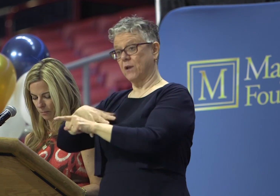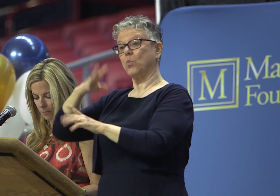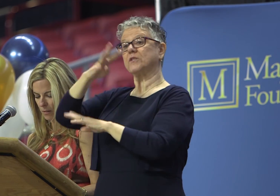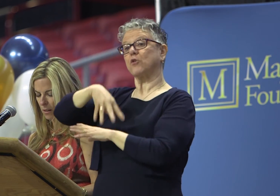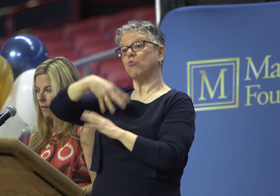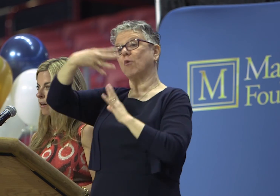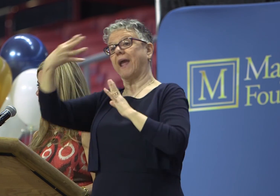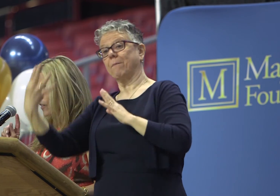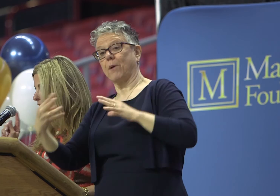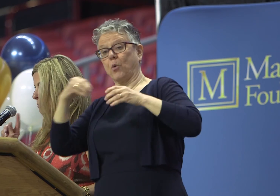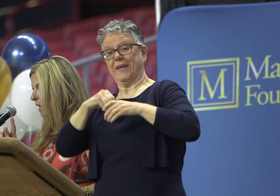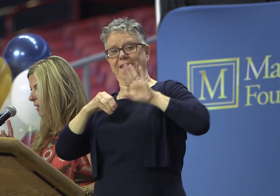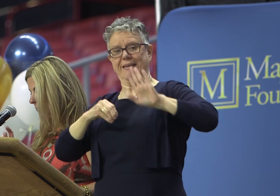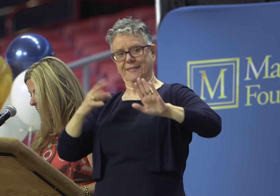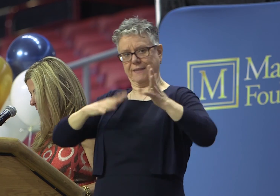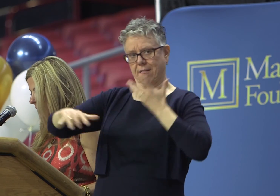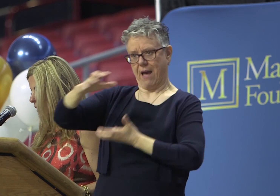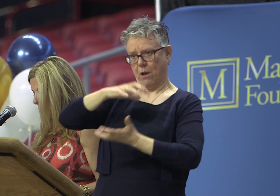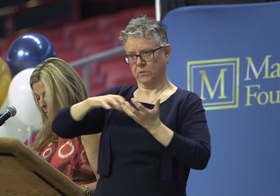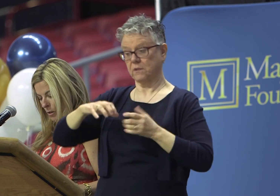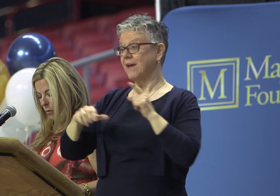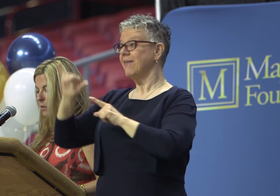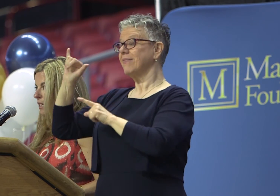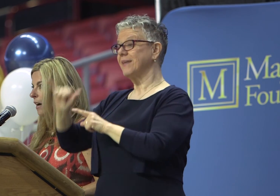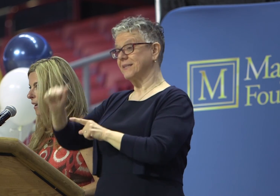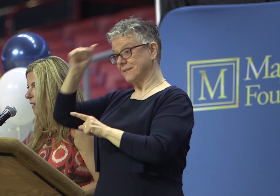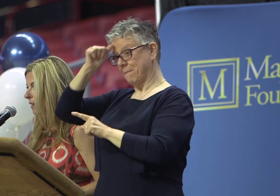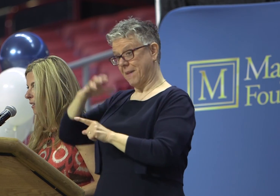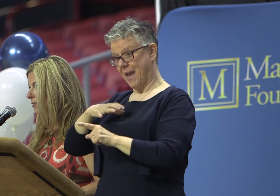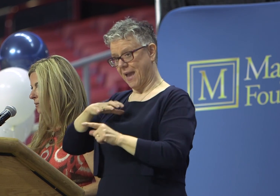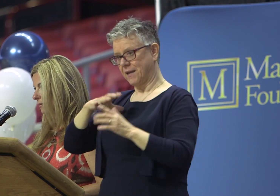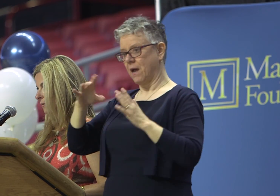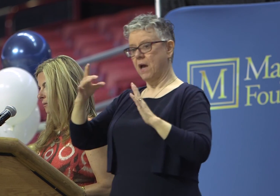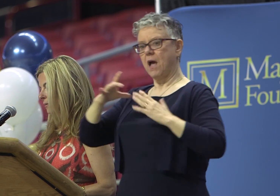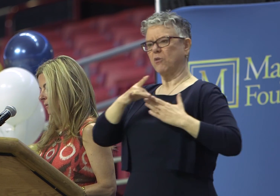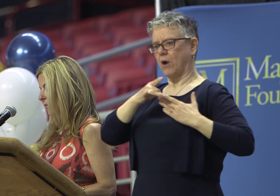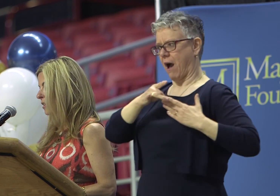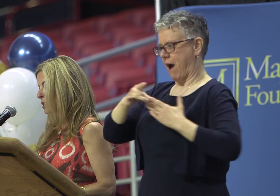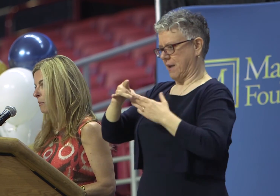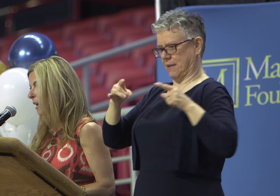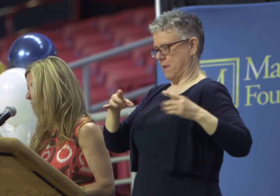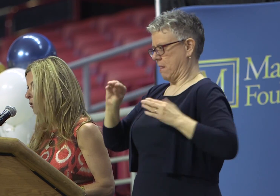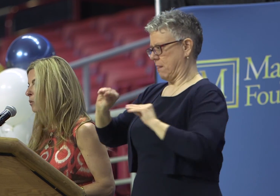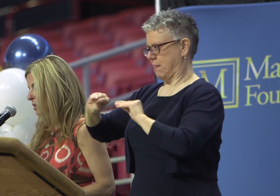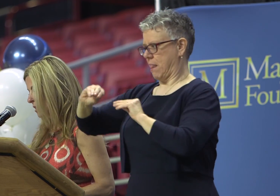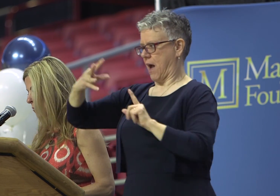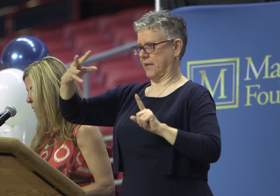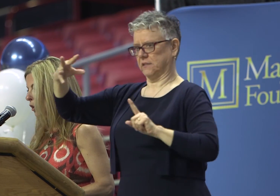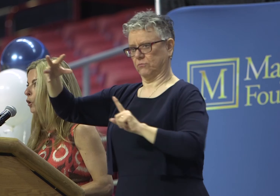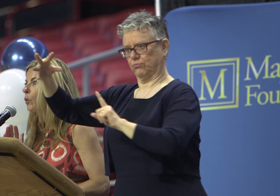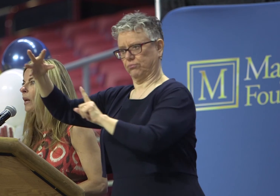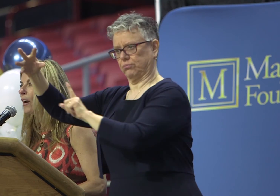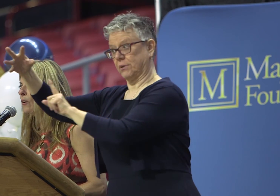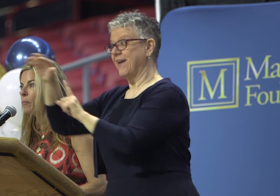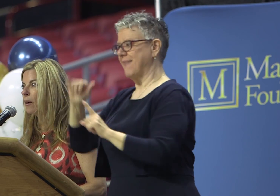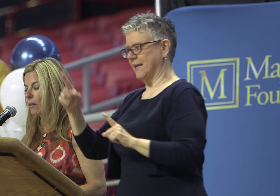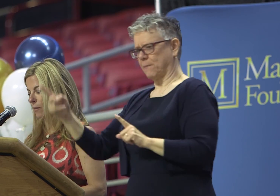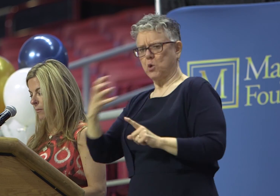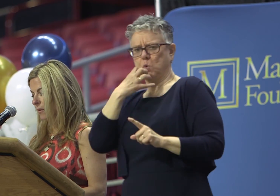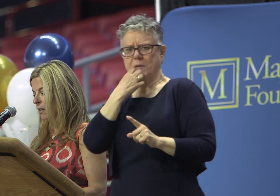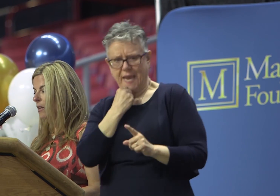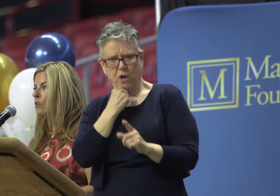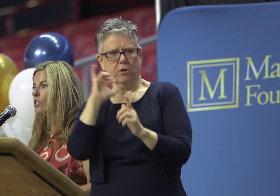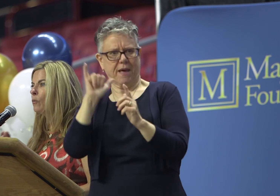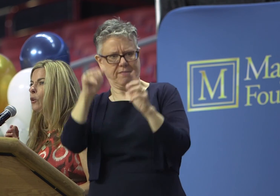clouds. This man was a guiding light. This man was someone who cared about